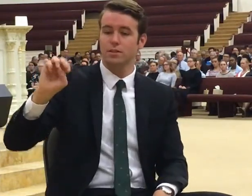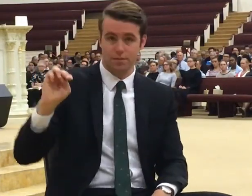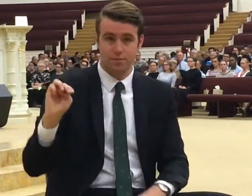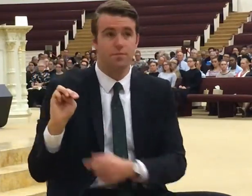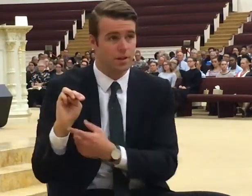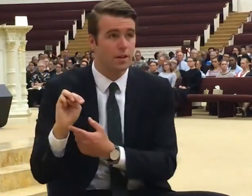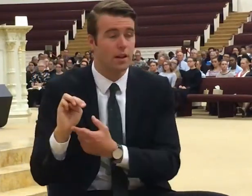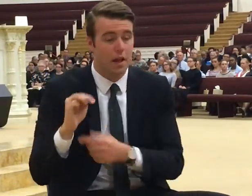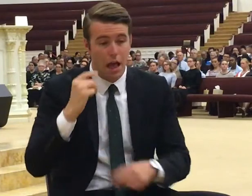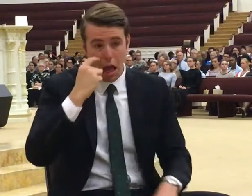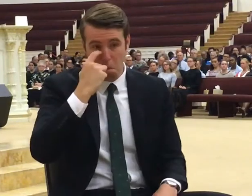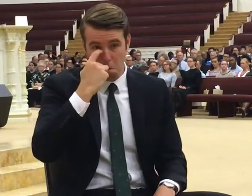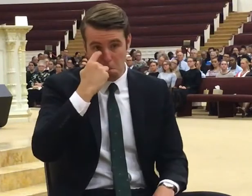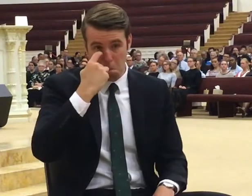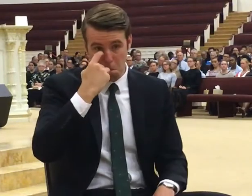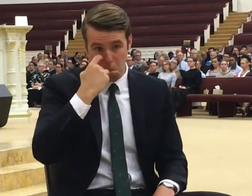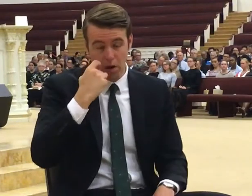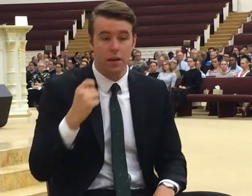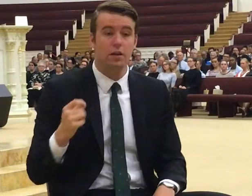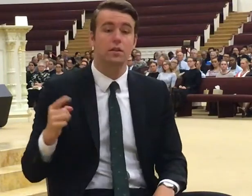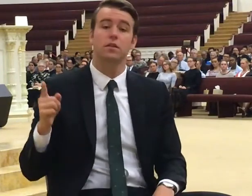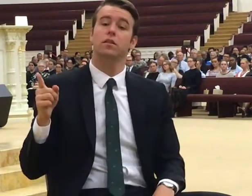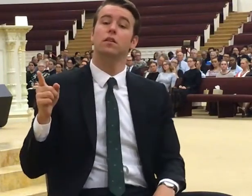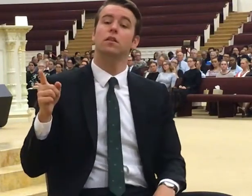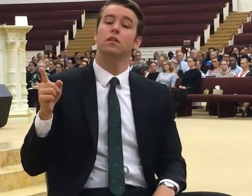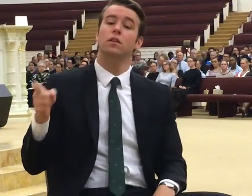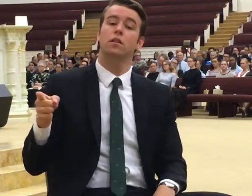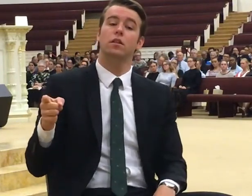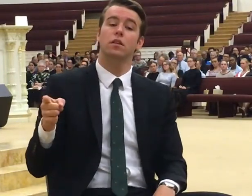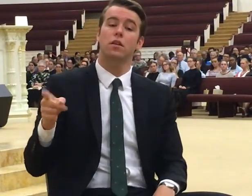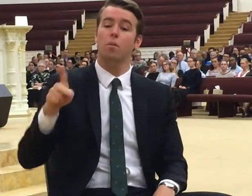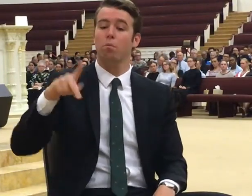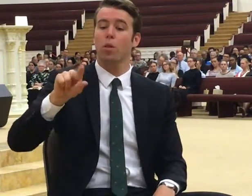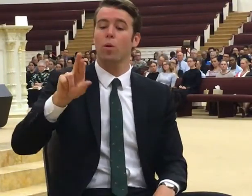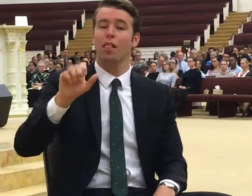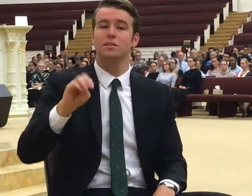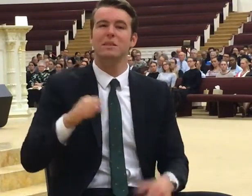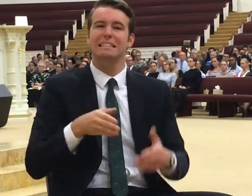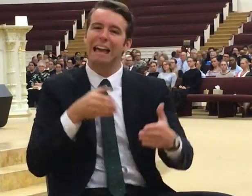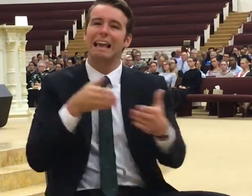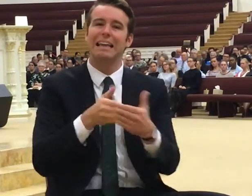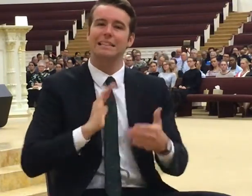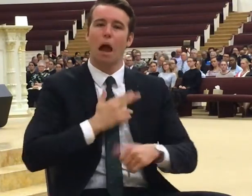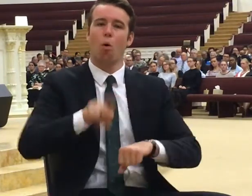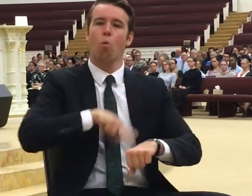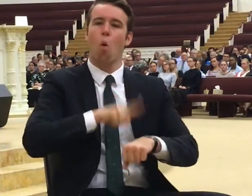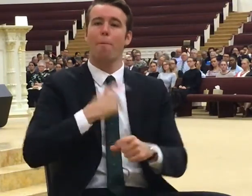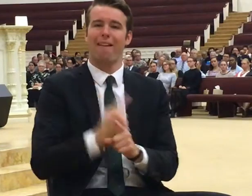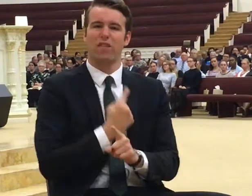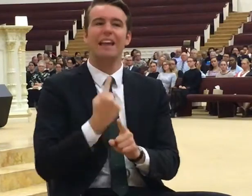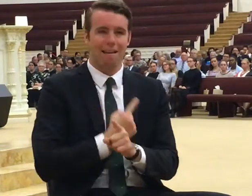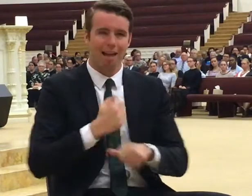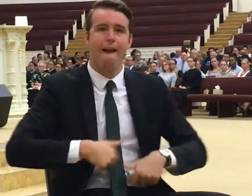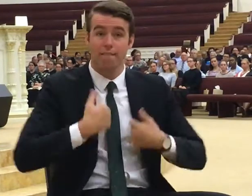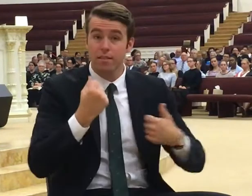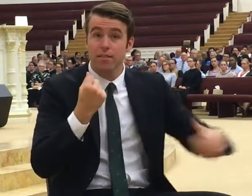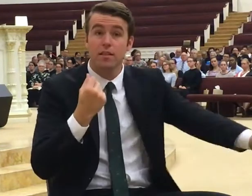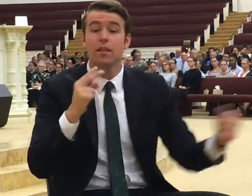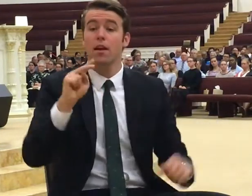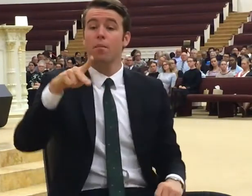primarily against what has been normative. Why do I say that? It pushes